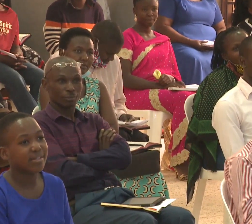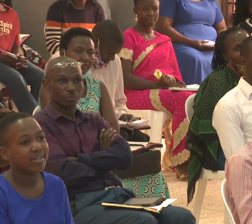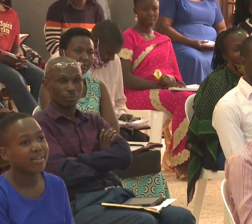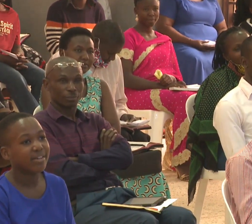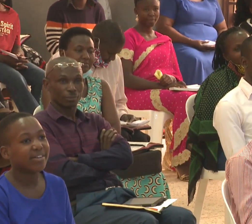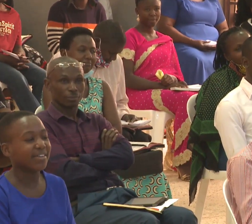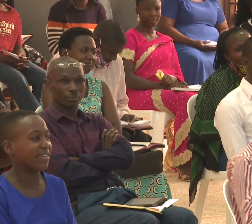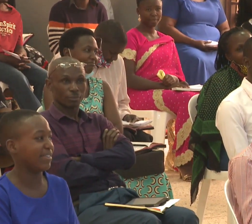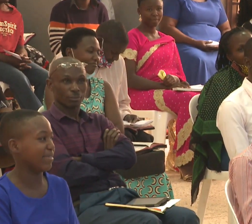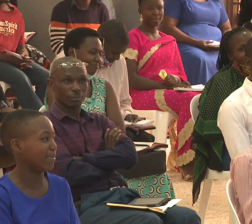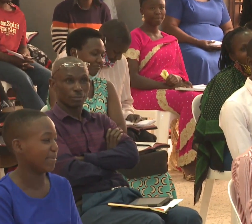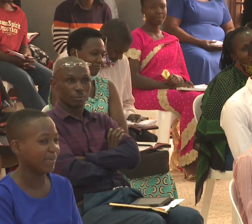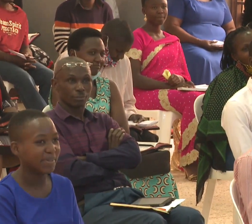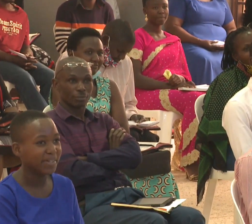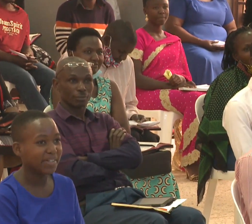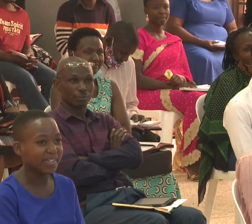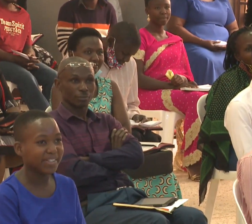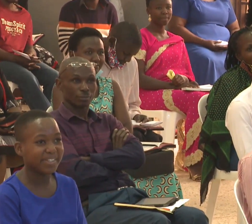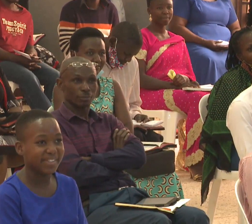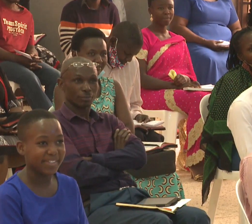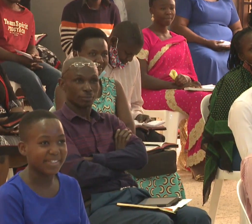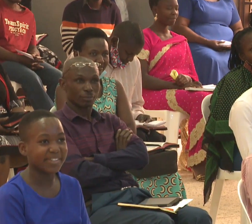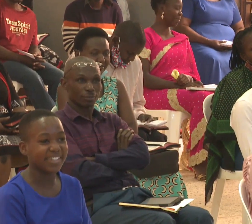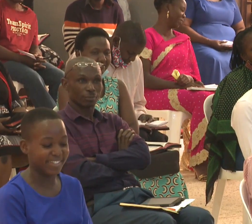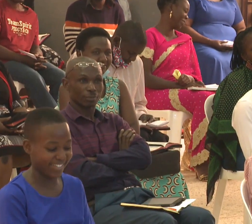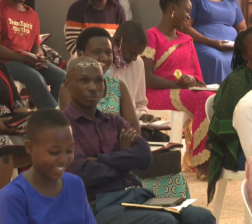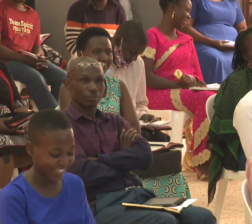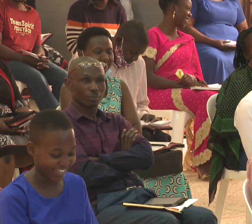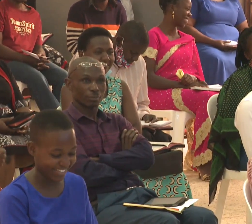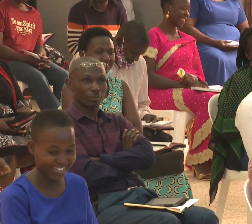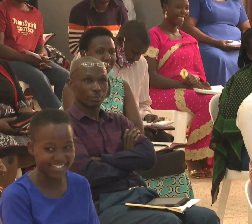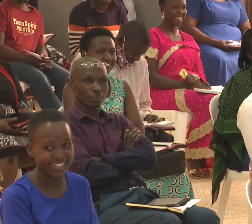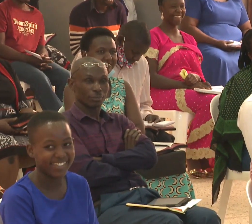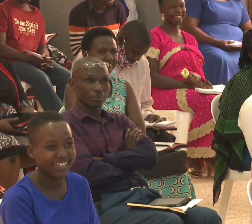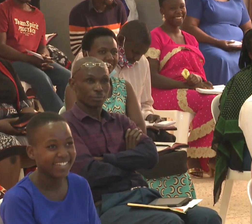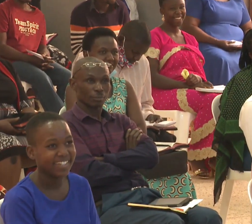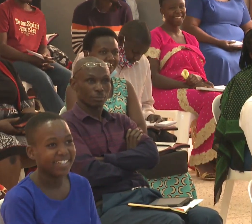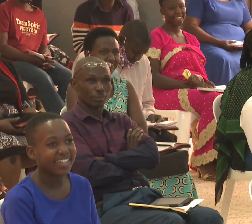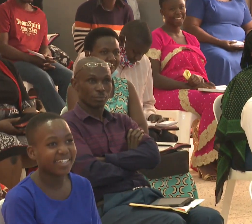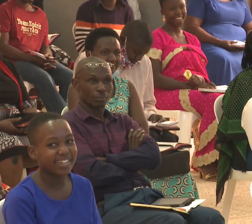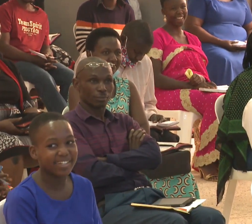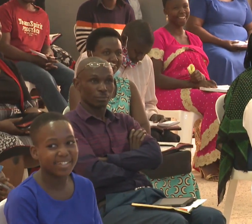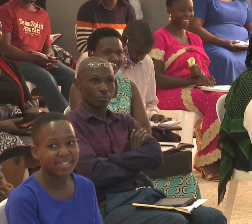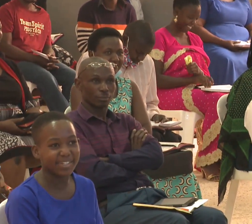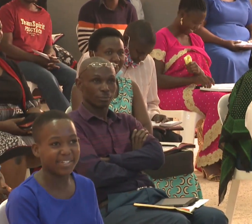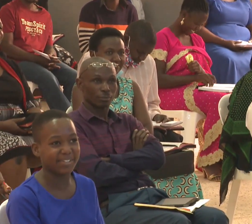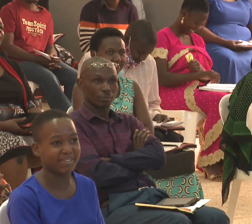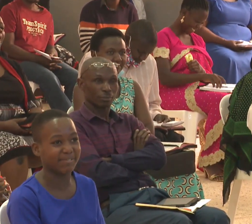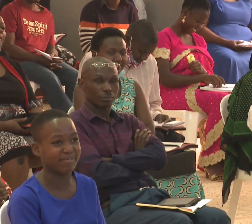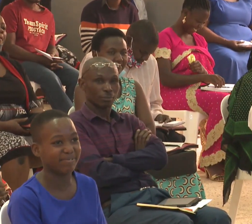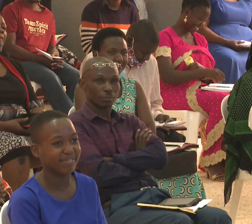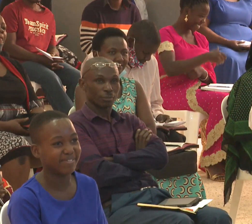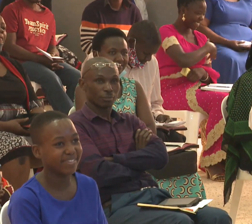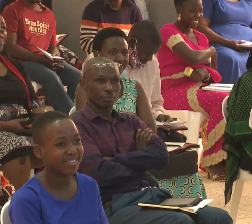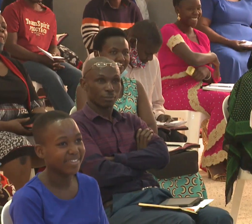I'm waiting for her to repent. And she's also waiting for me to repent to her. But when no one